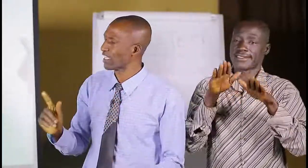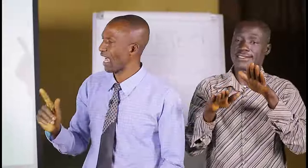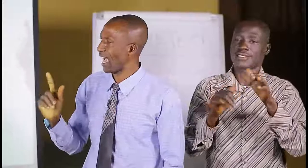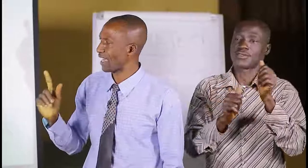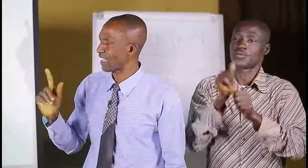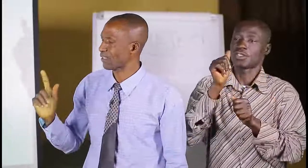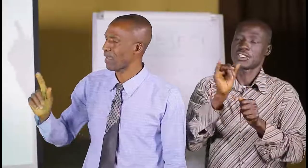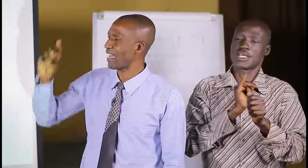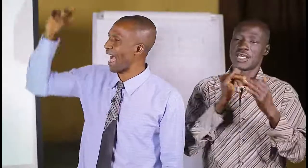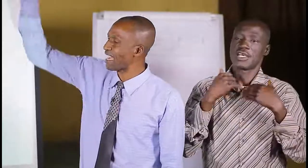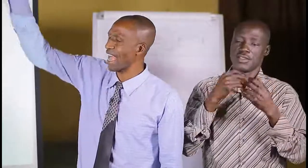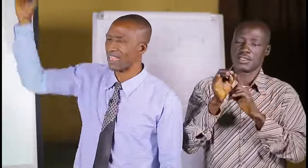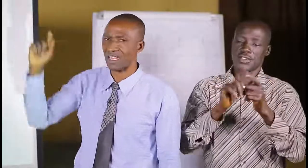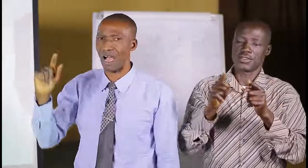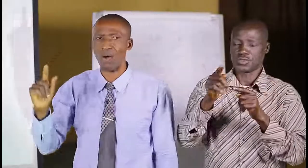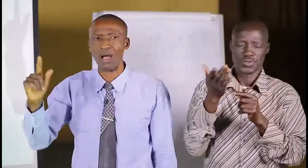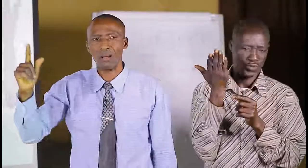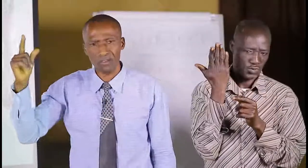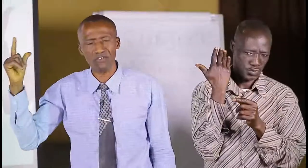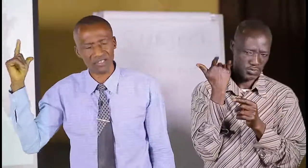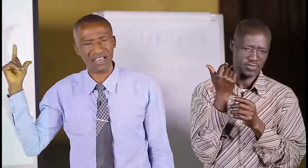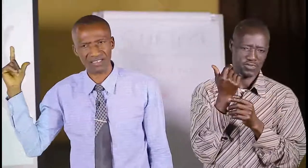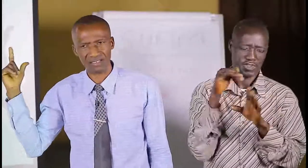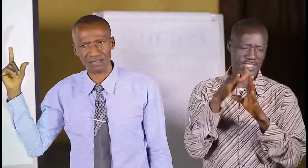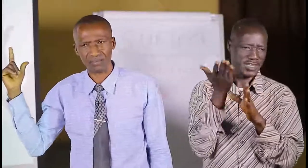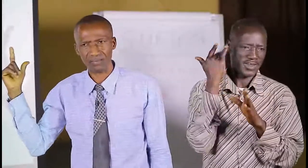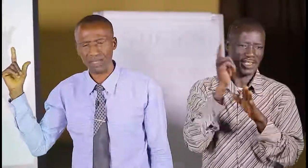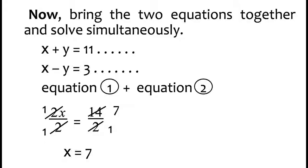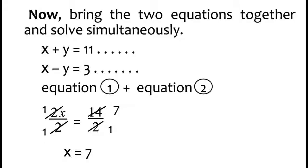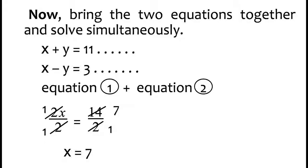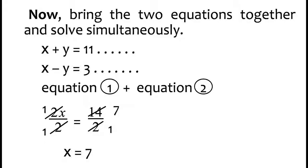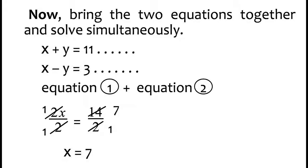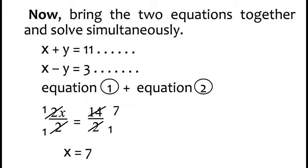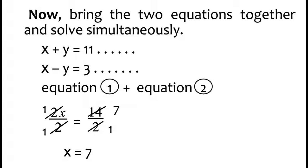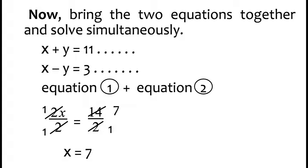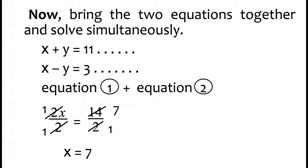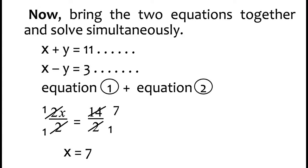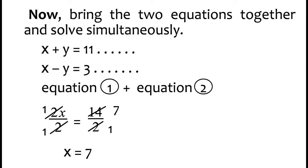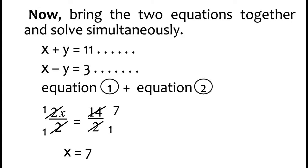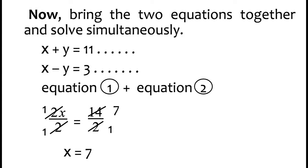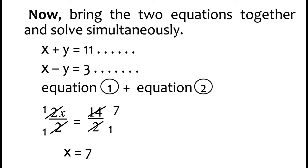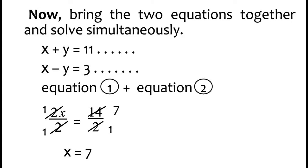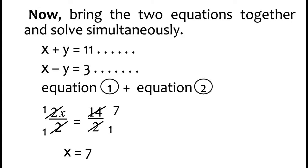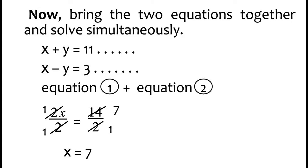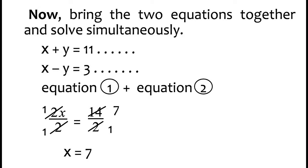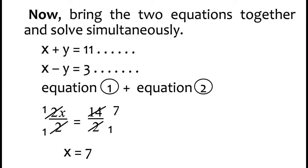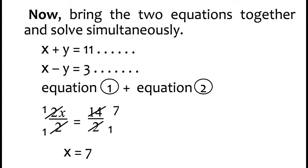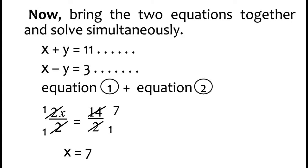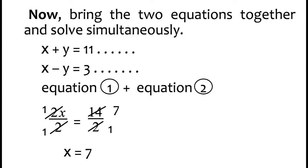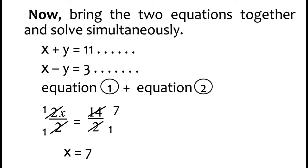in which I had explained earlier in our previous lessons. Now, when you look at